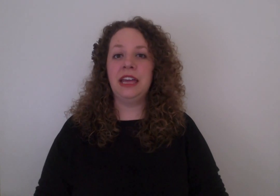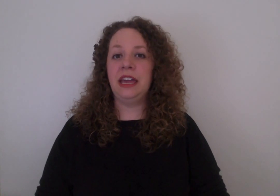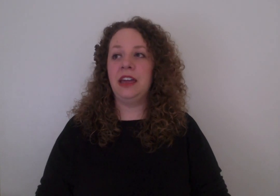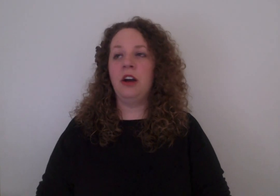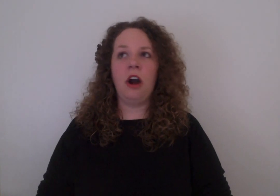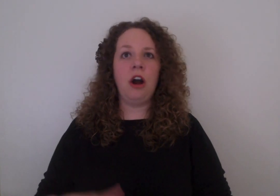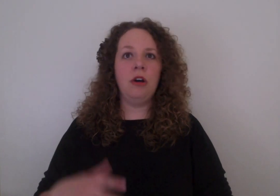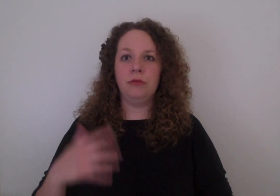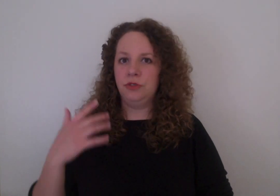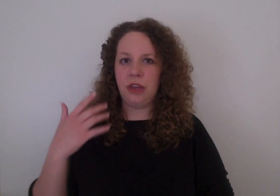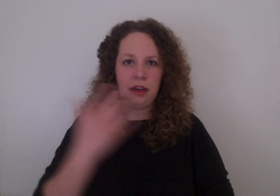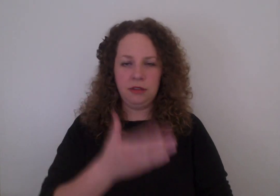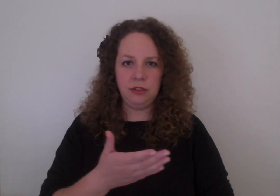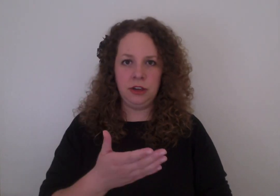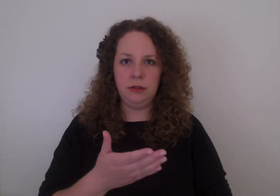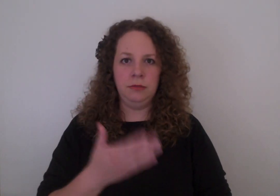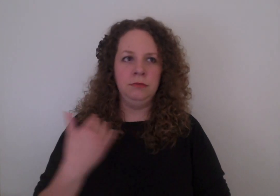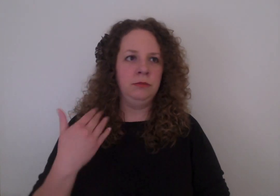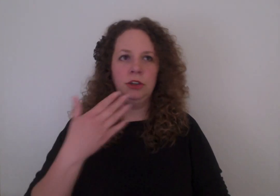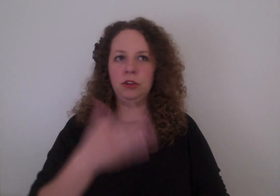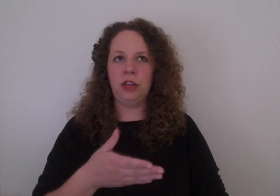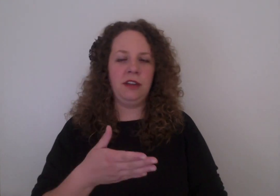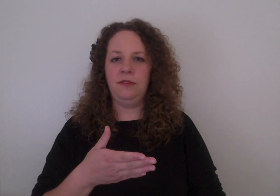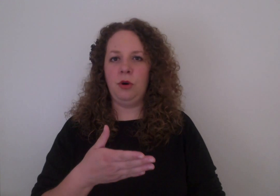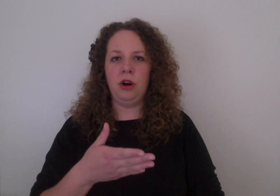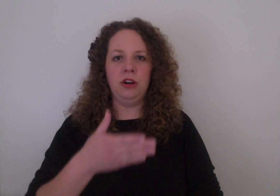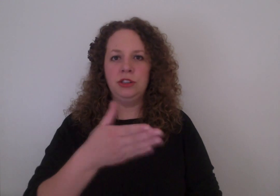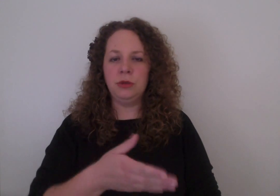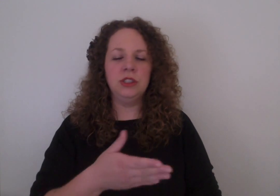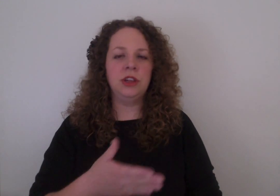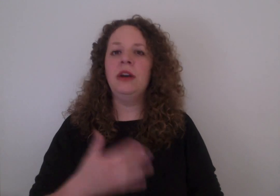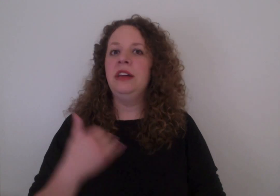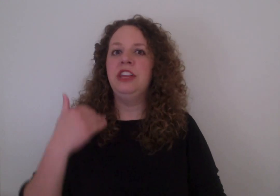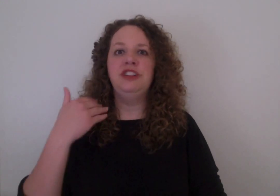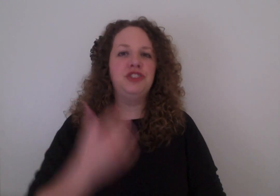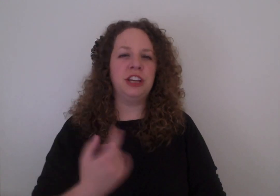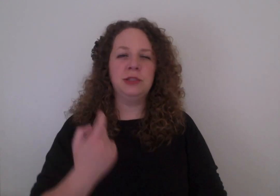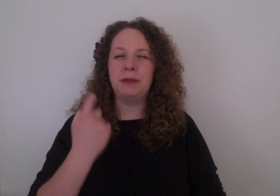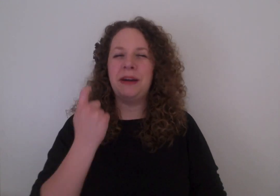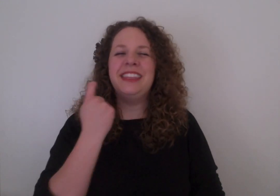say, oh, you're looking for so-and-so, they just walked by. They